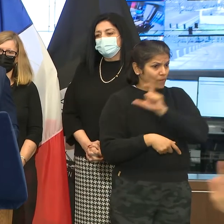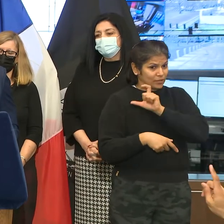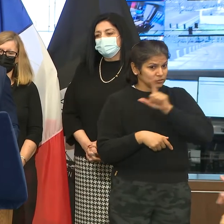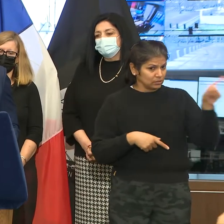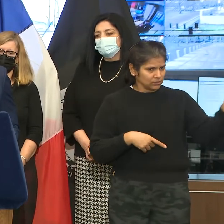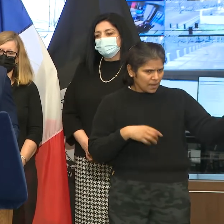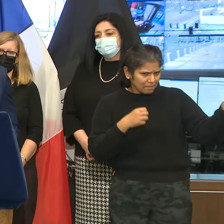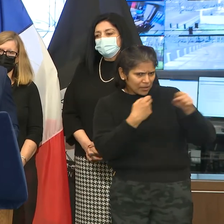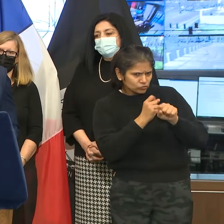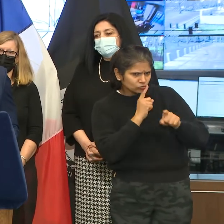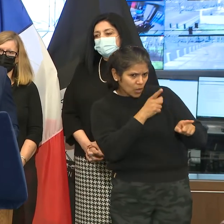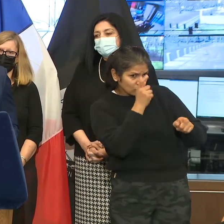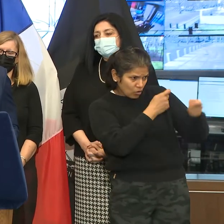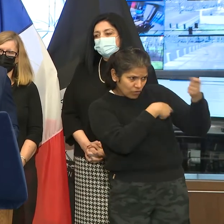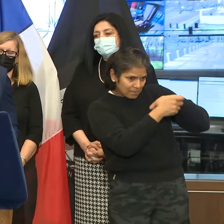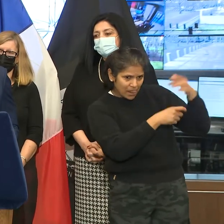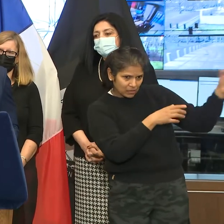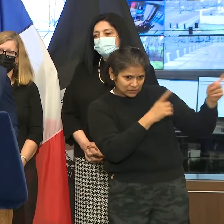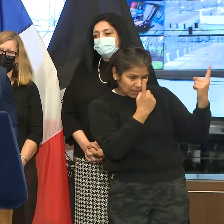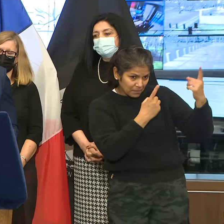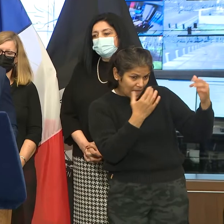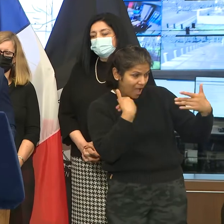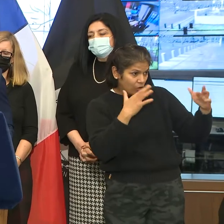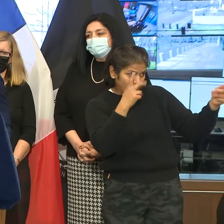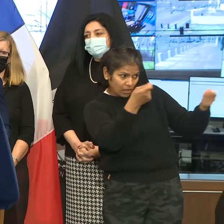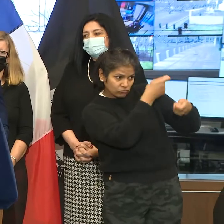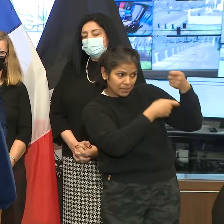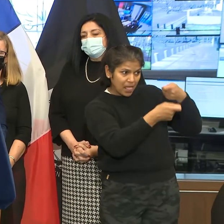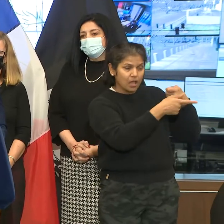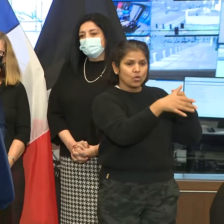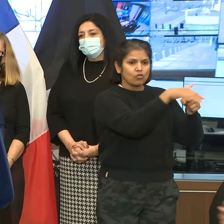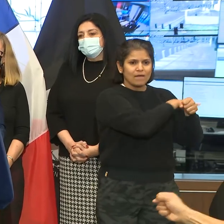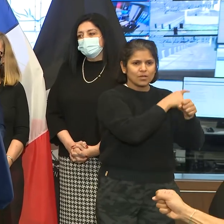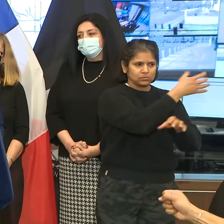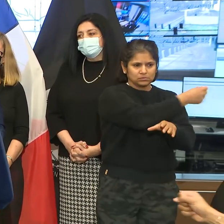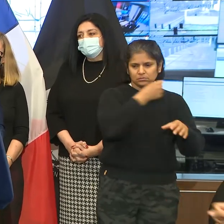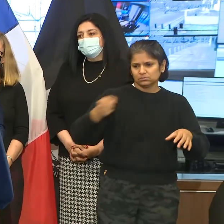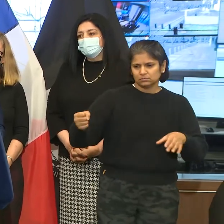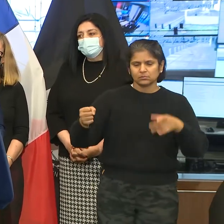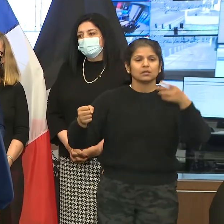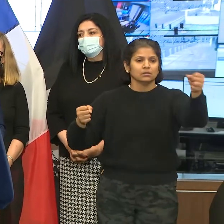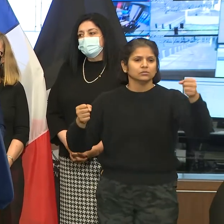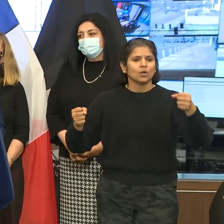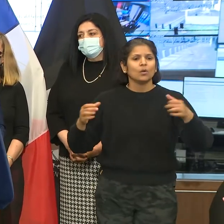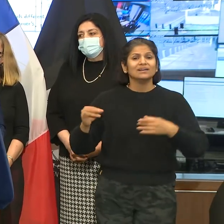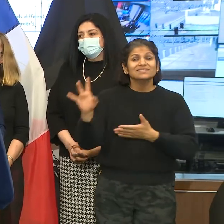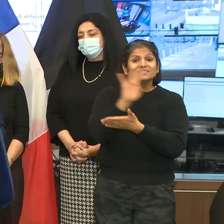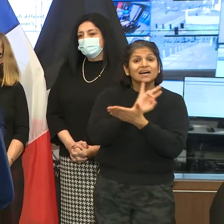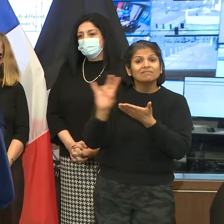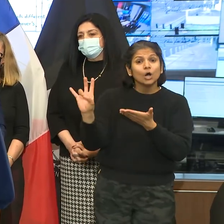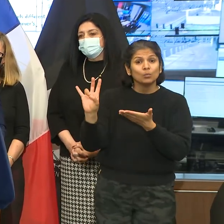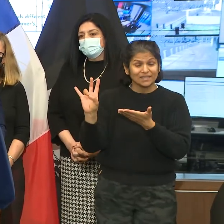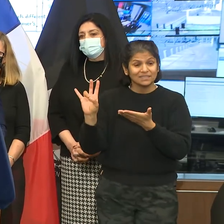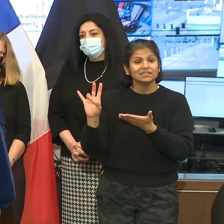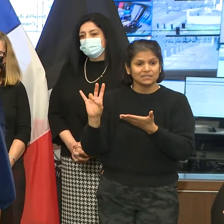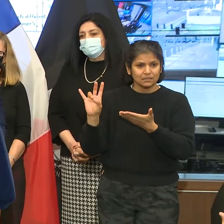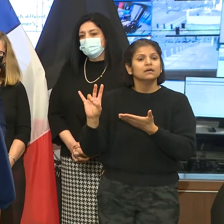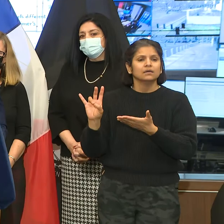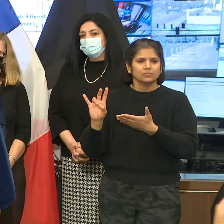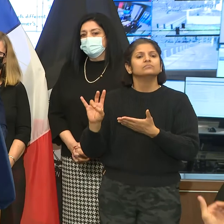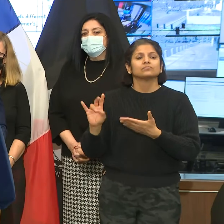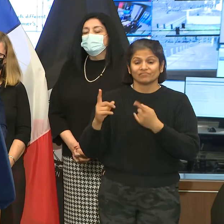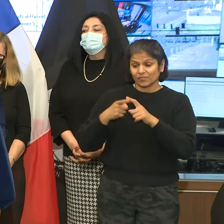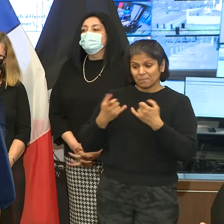doing so. I know it's hard to believe, but I think we're 7 weeks in, and I trust me when I tell you that's a number one